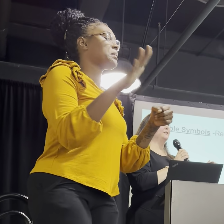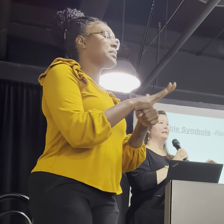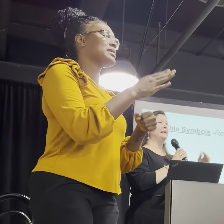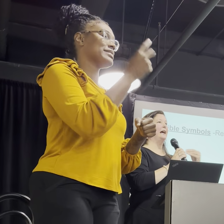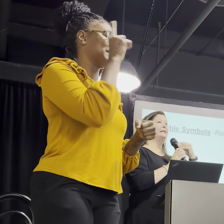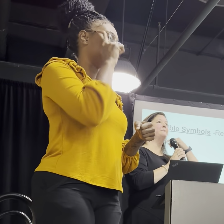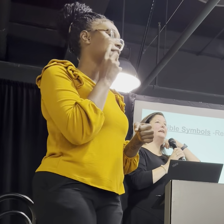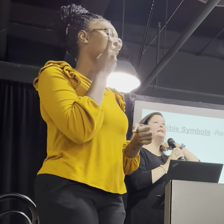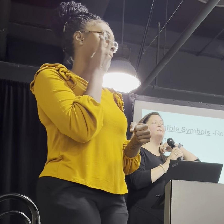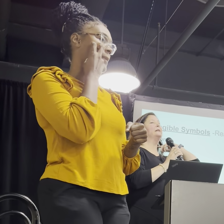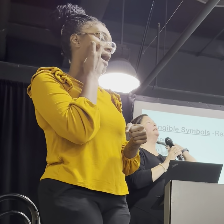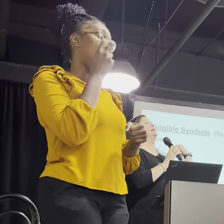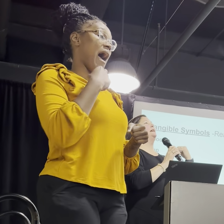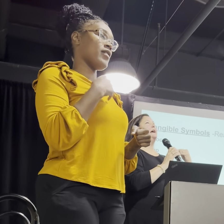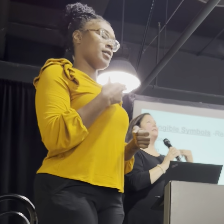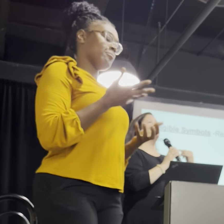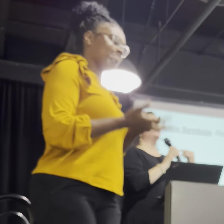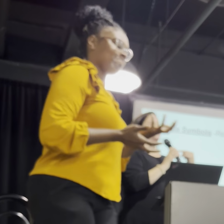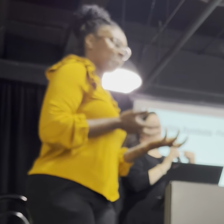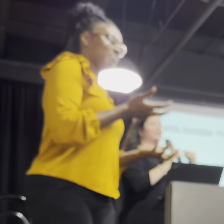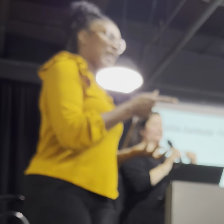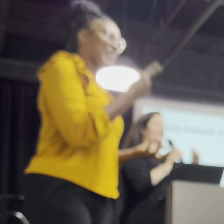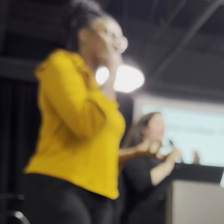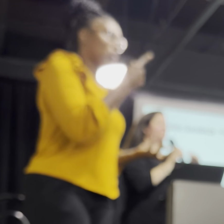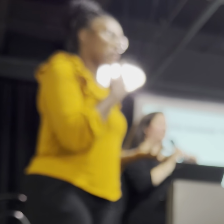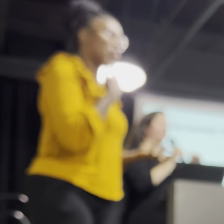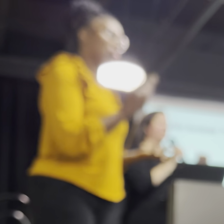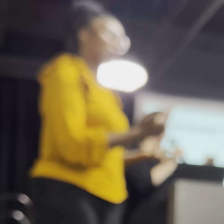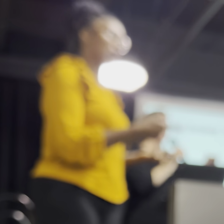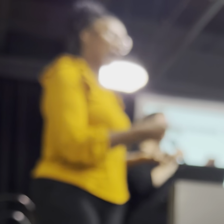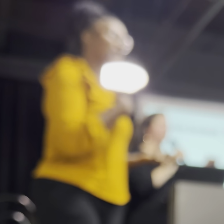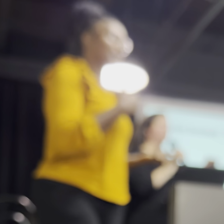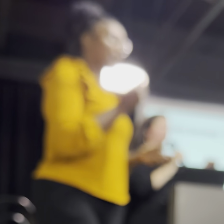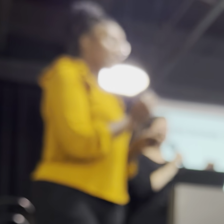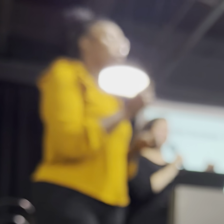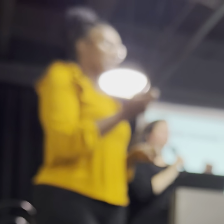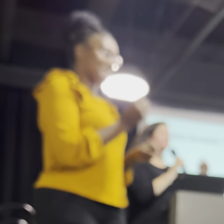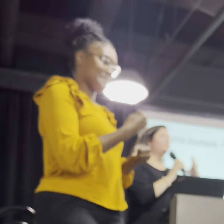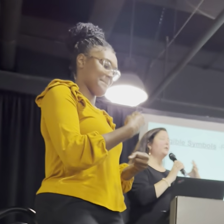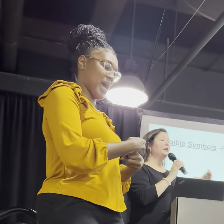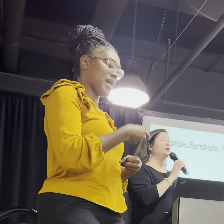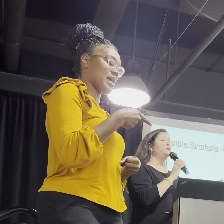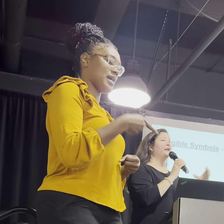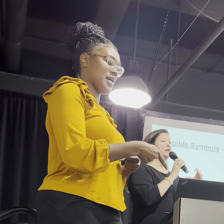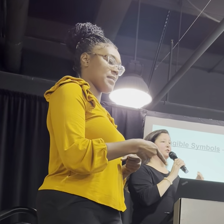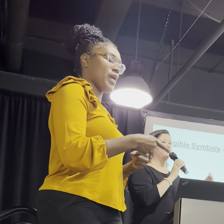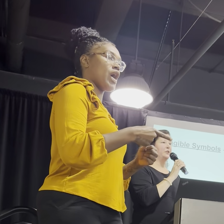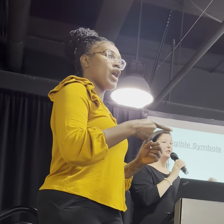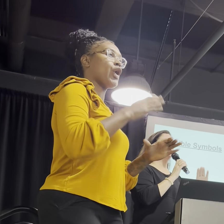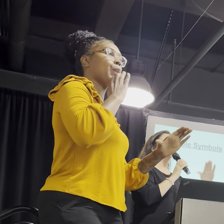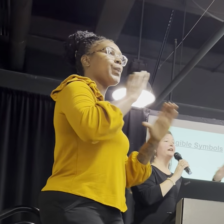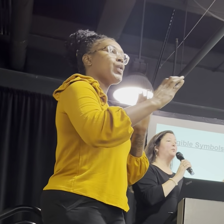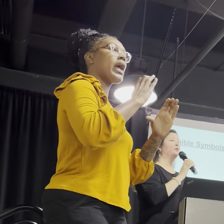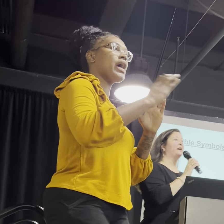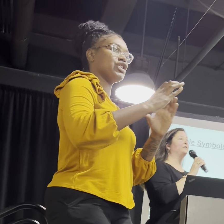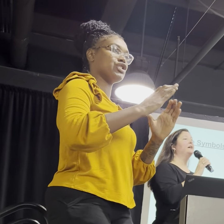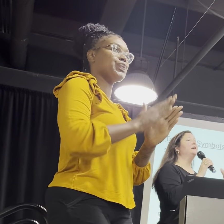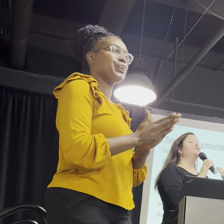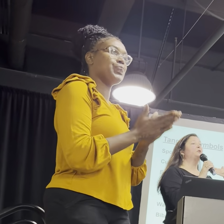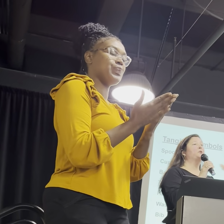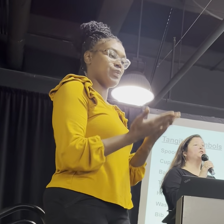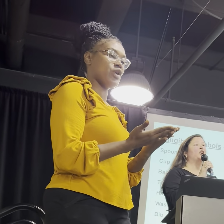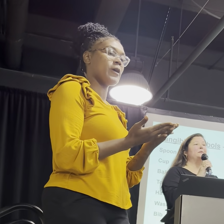deafblind student, and I had to make him, I think he was 13, I had to make him a communication book, so where he went